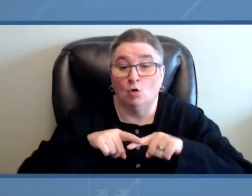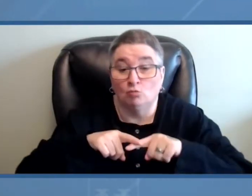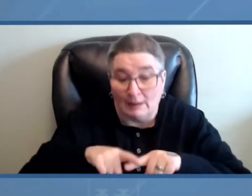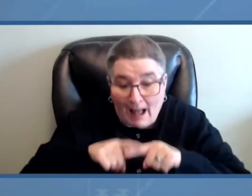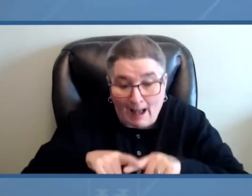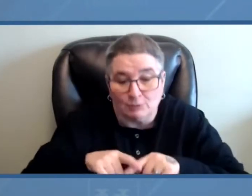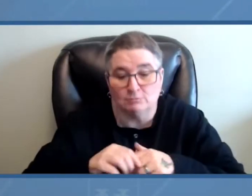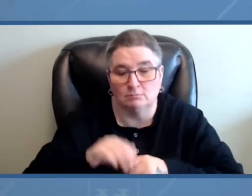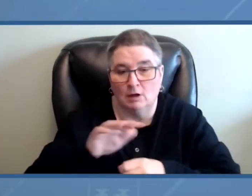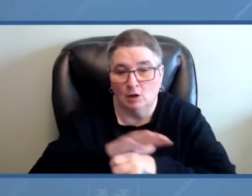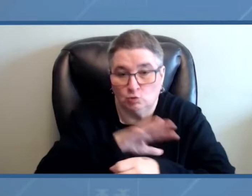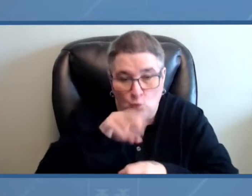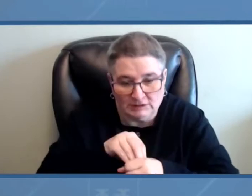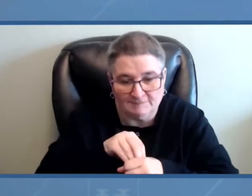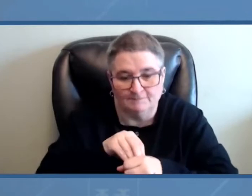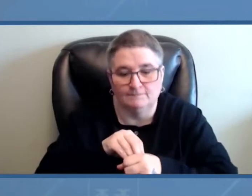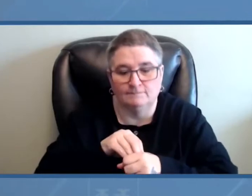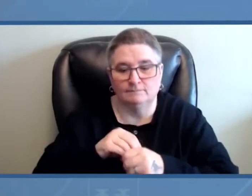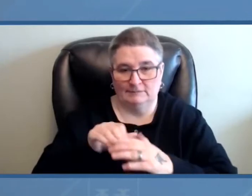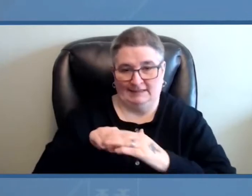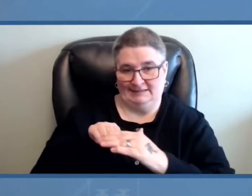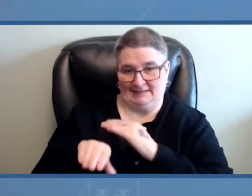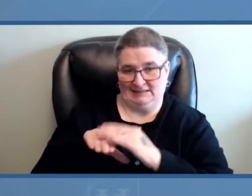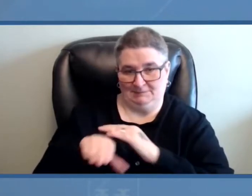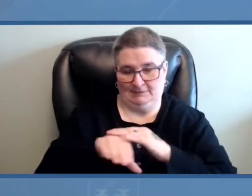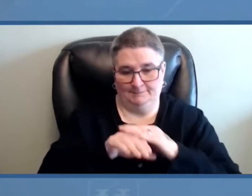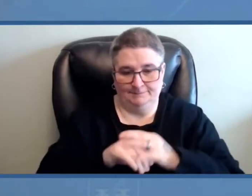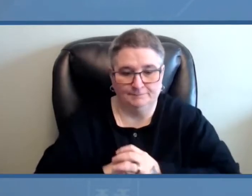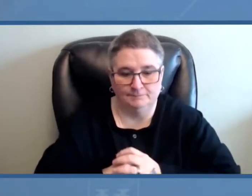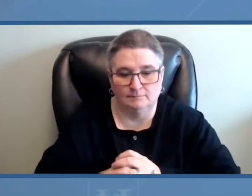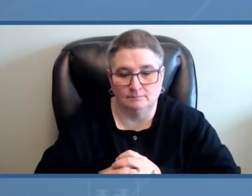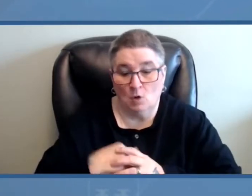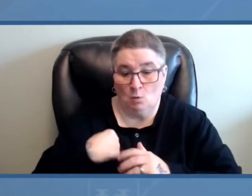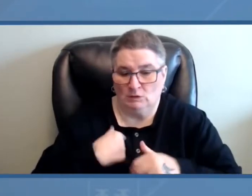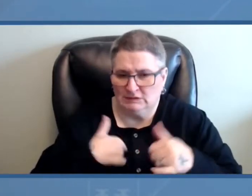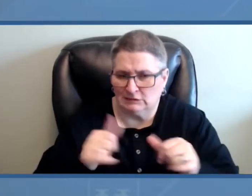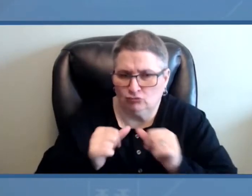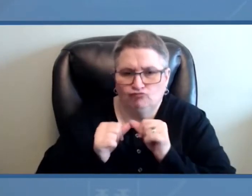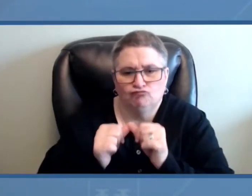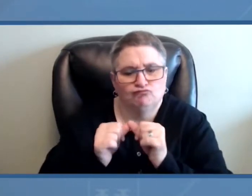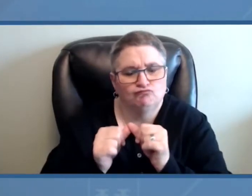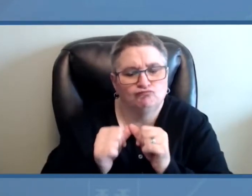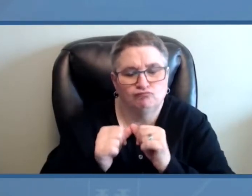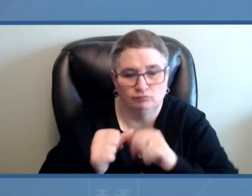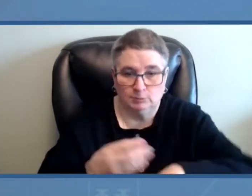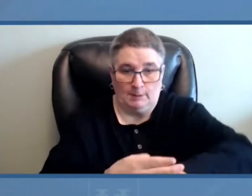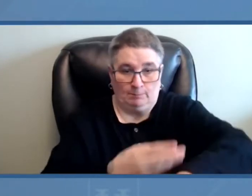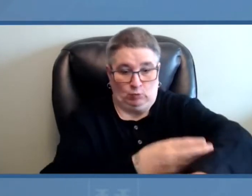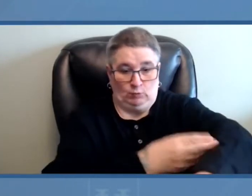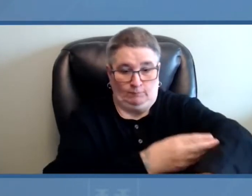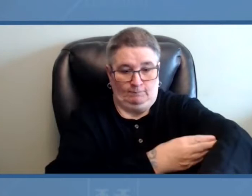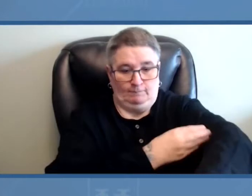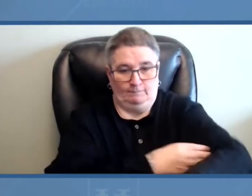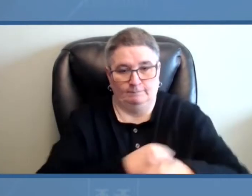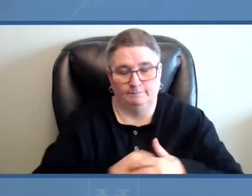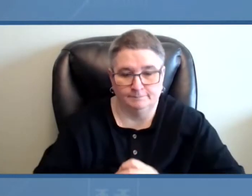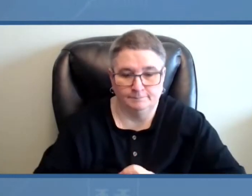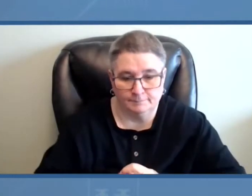and accessible. And we continue to make service improvements to this end.